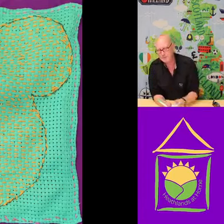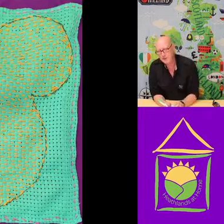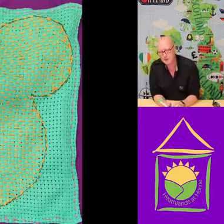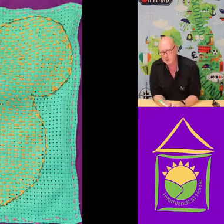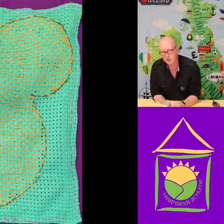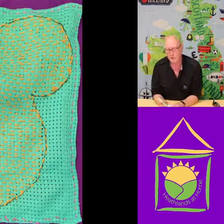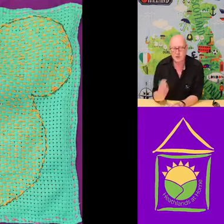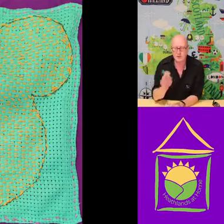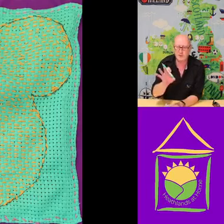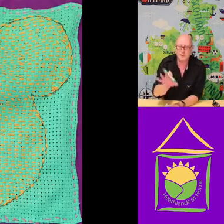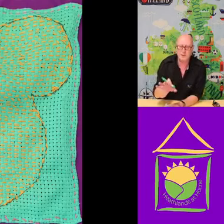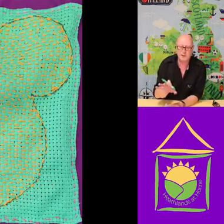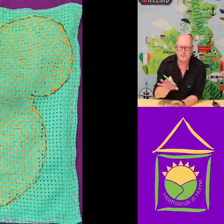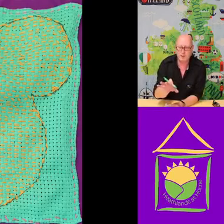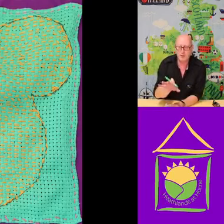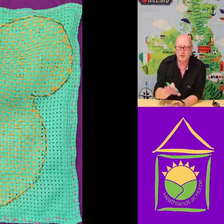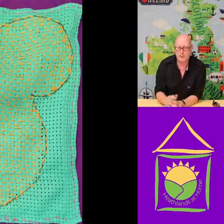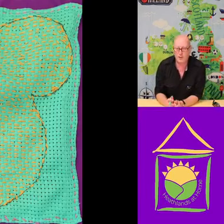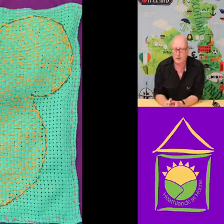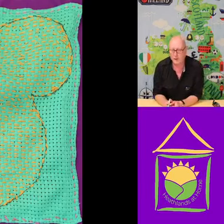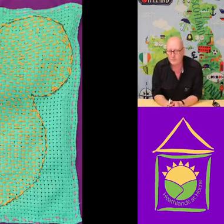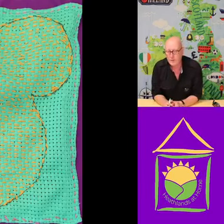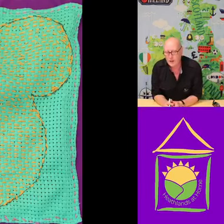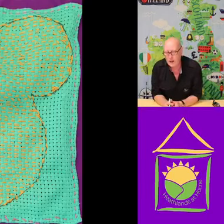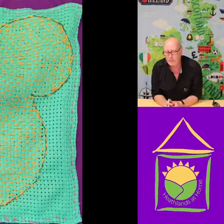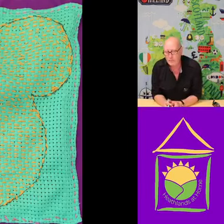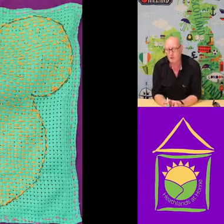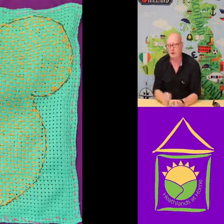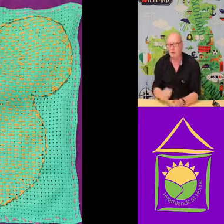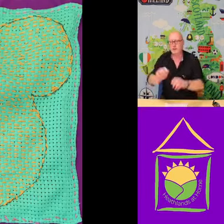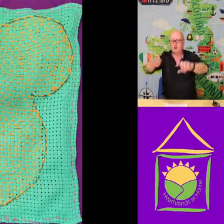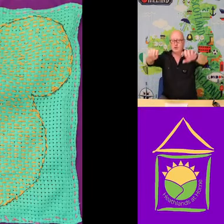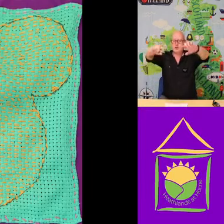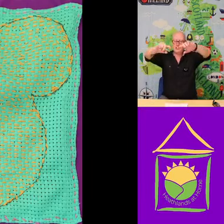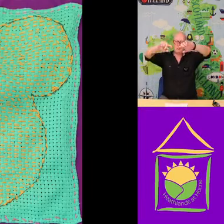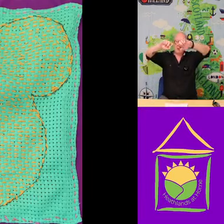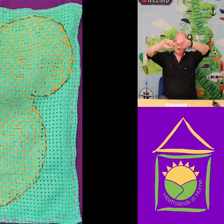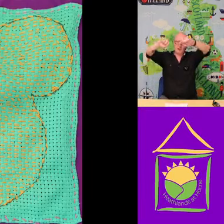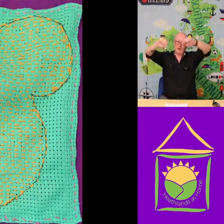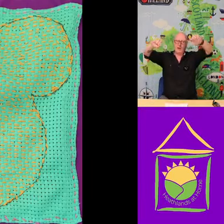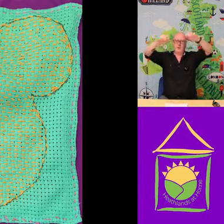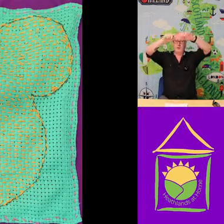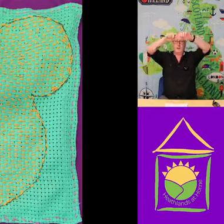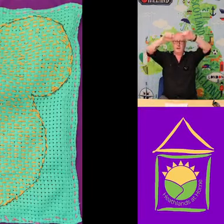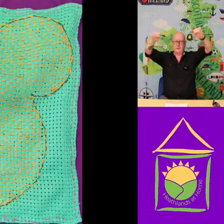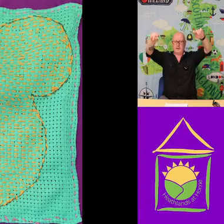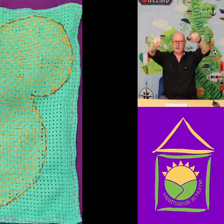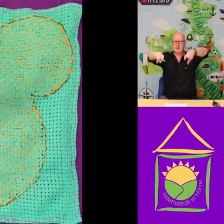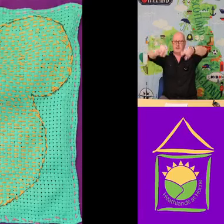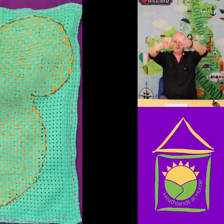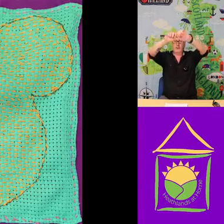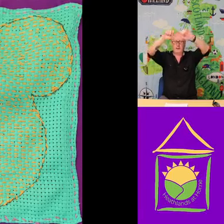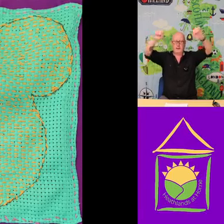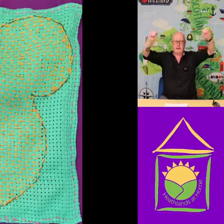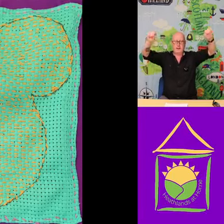hard to pick up because he's finished the main body of it, if you will. Round it, because he's stitching it now onto a bit of, you can see the background, like